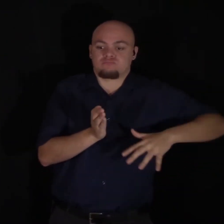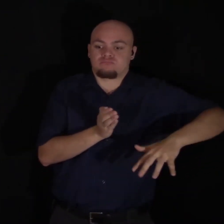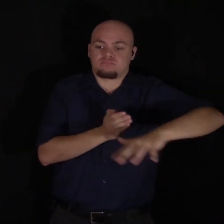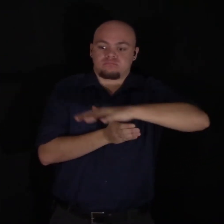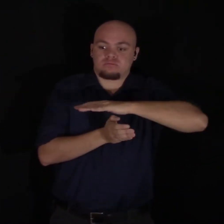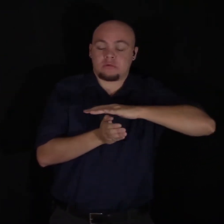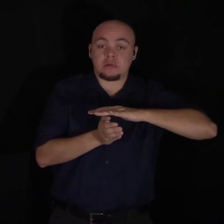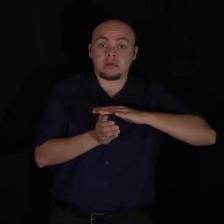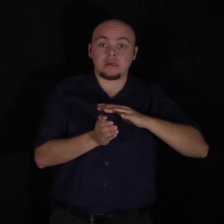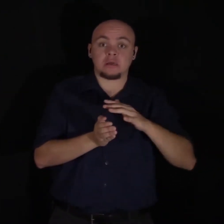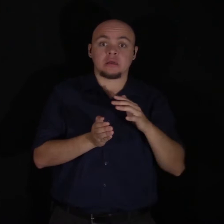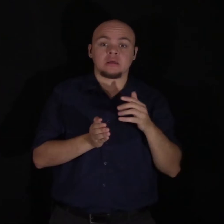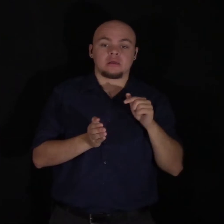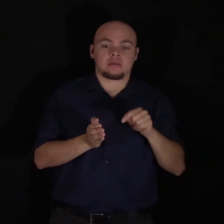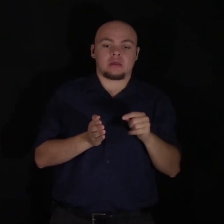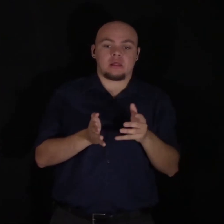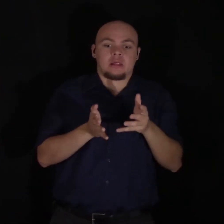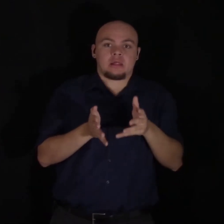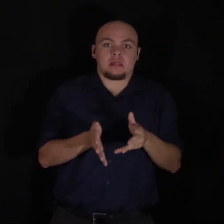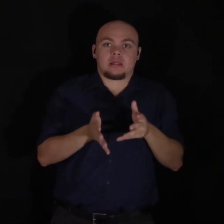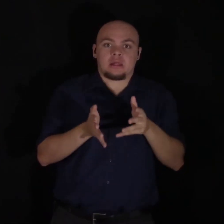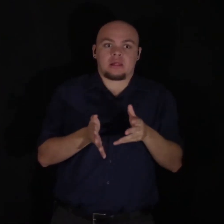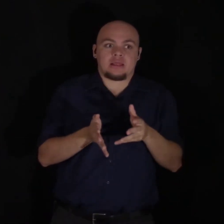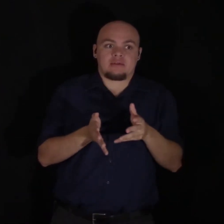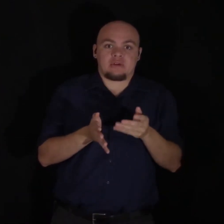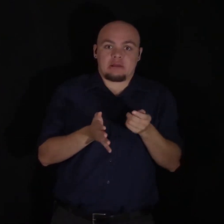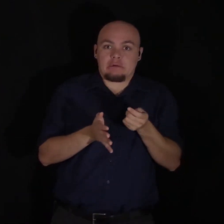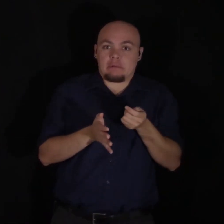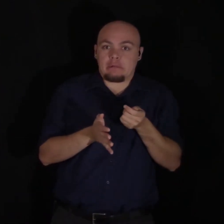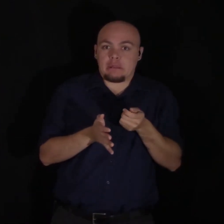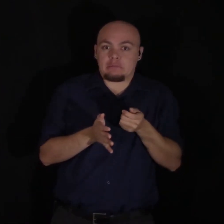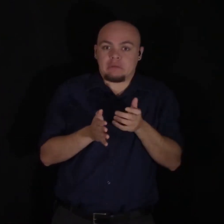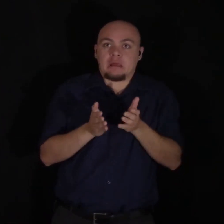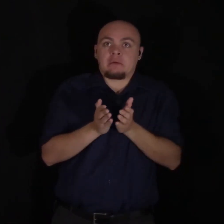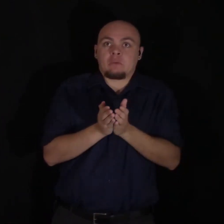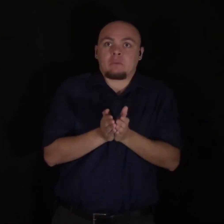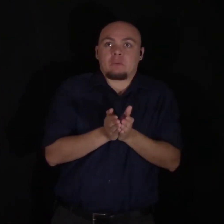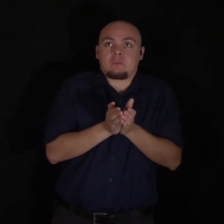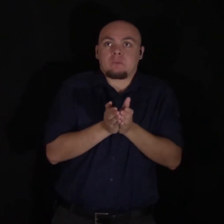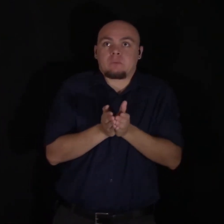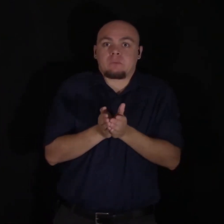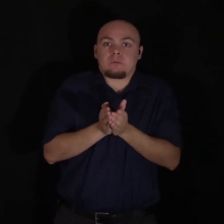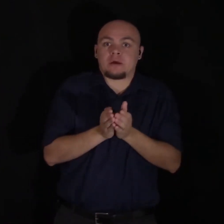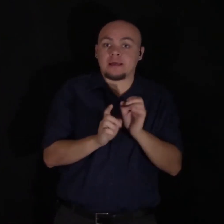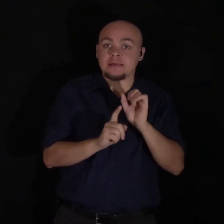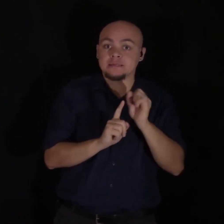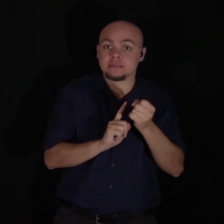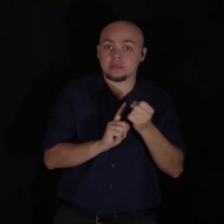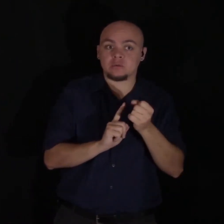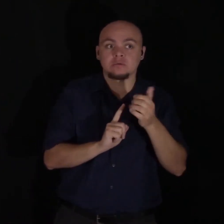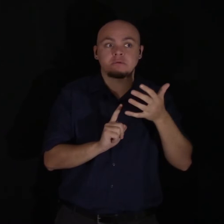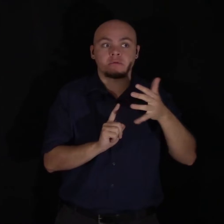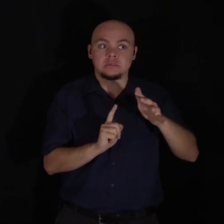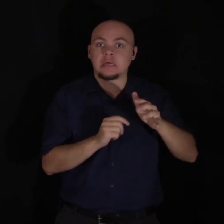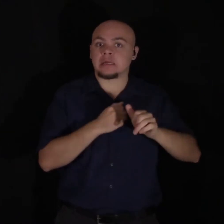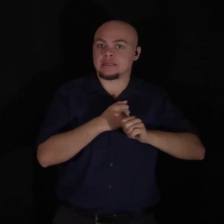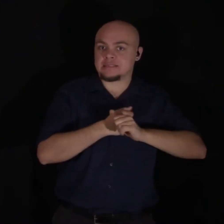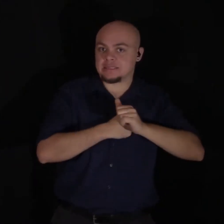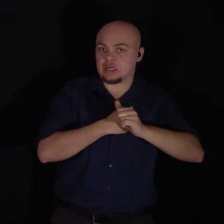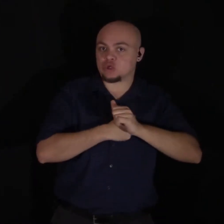scarcely leaving her the sea-room in which she floated. Our situation was somewhat dangerous, especially